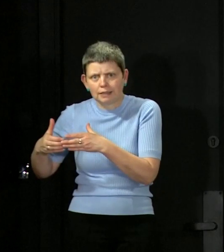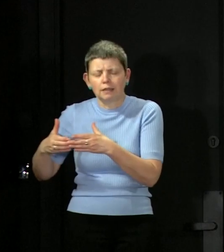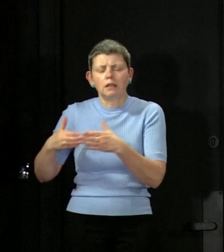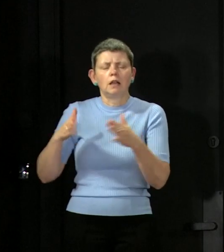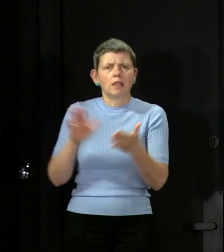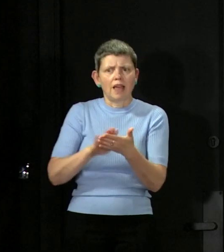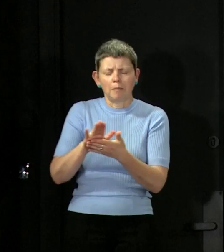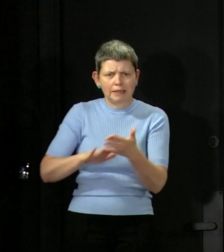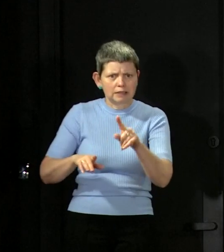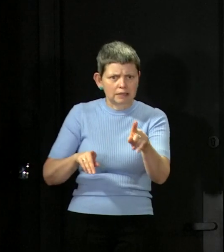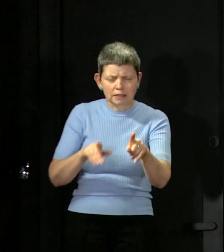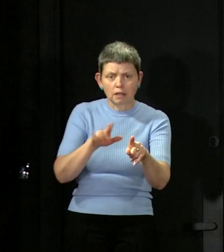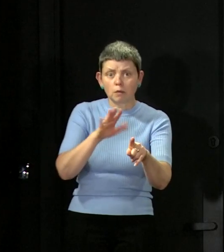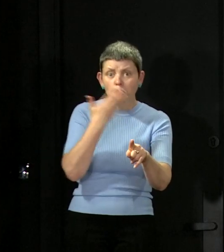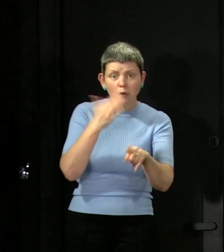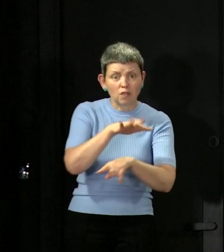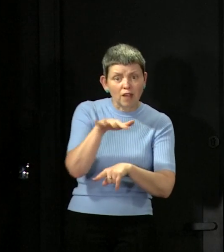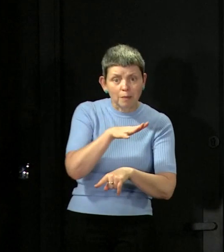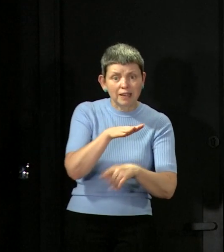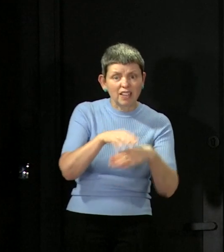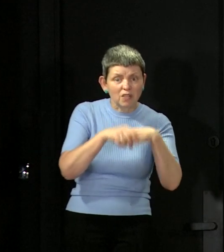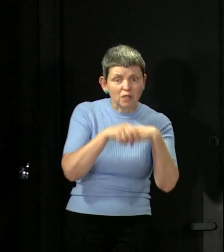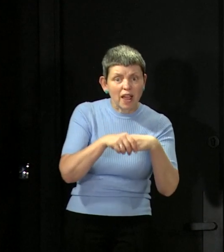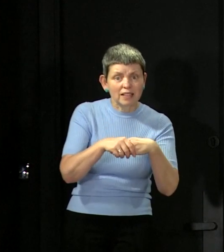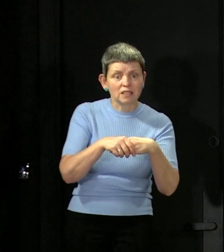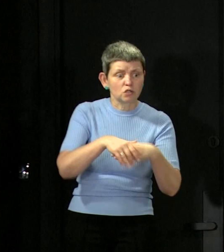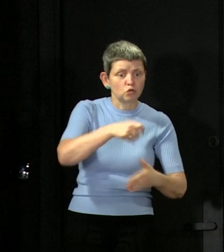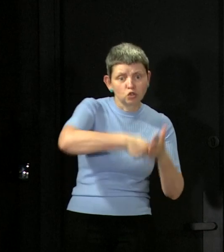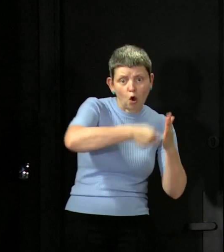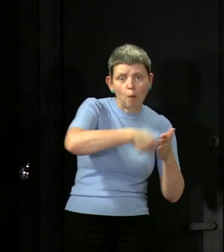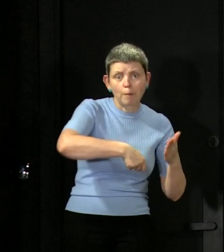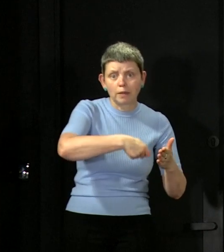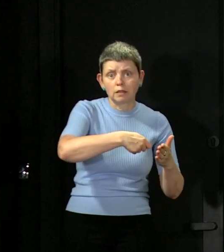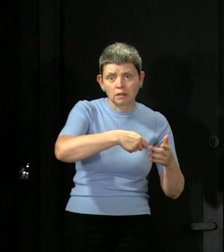have family and friends to bring them food and wasn't able to go